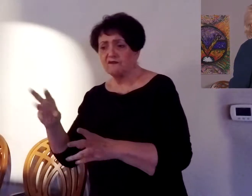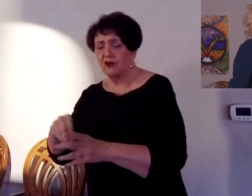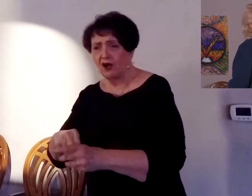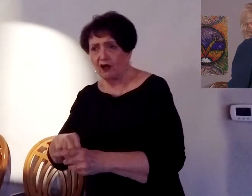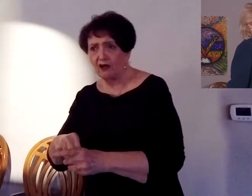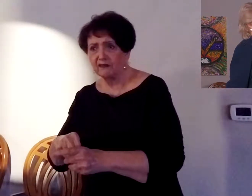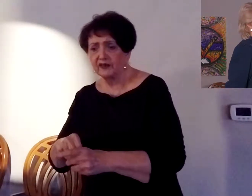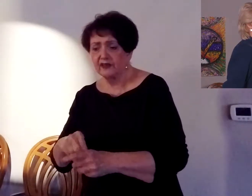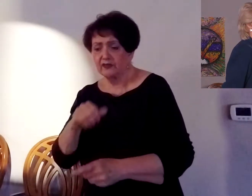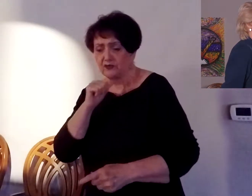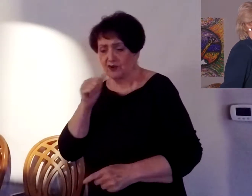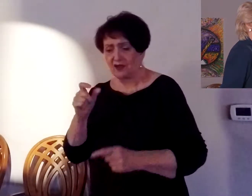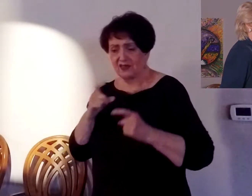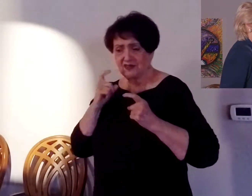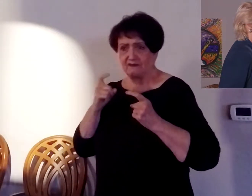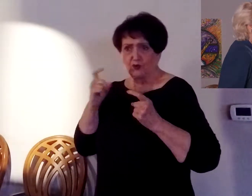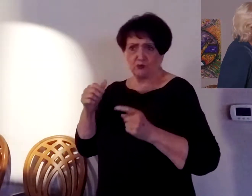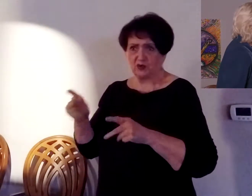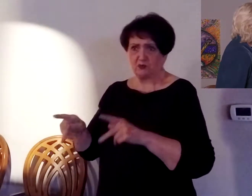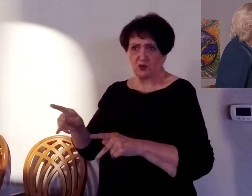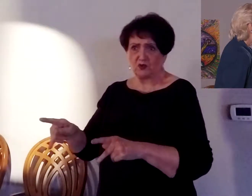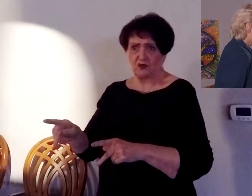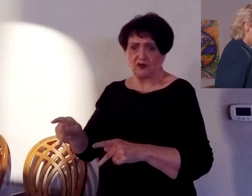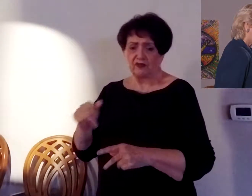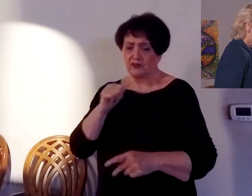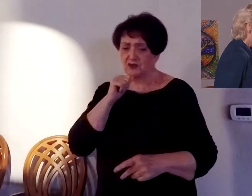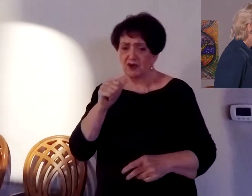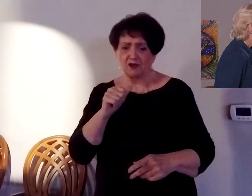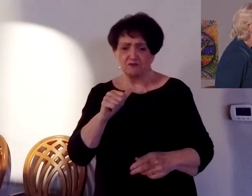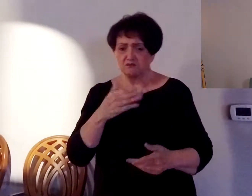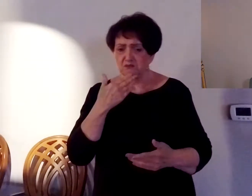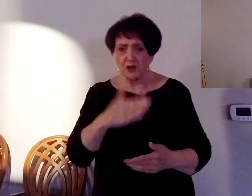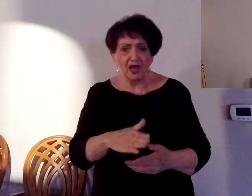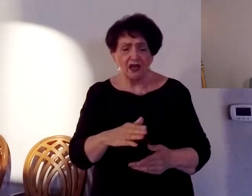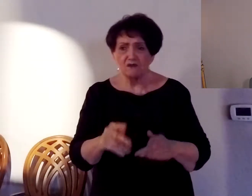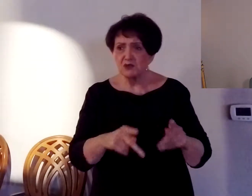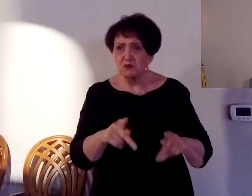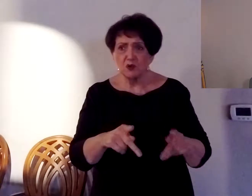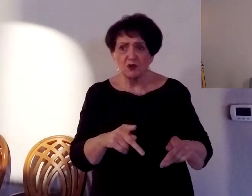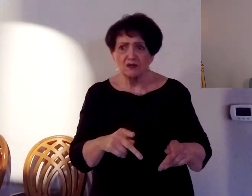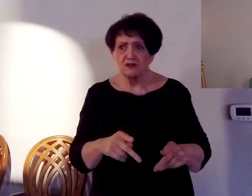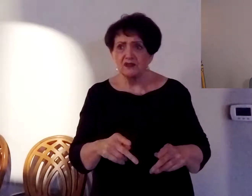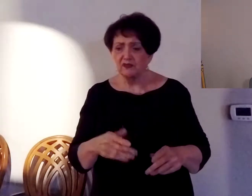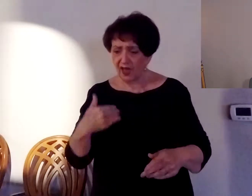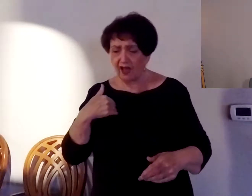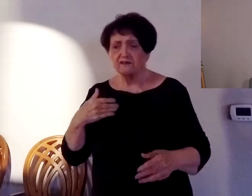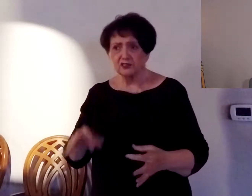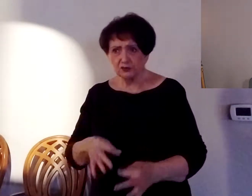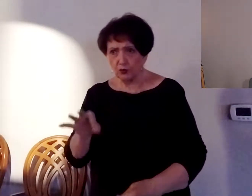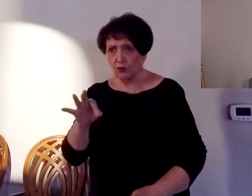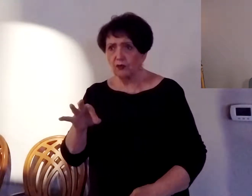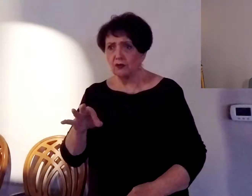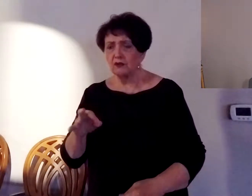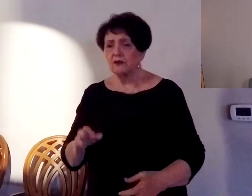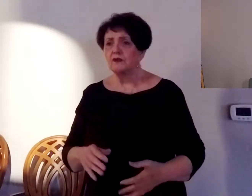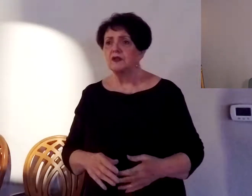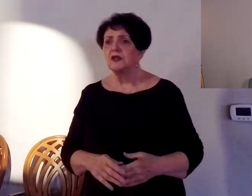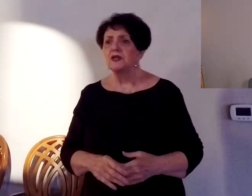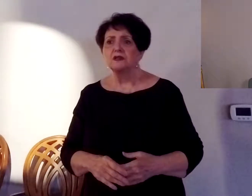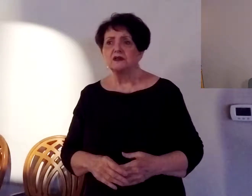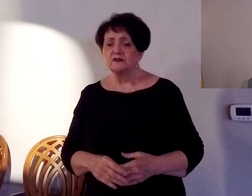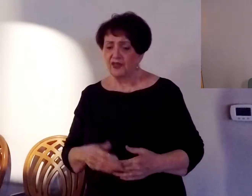of themselves evil. They aren't corrupted, soulless beings with no